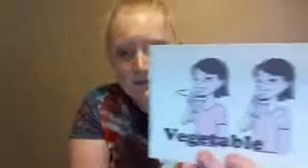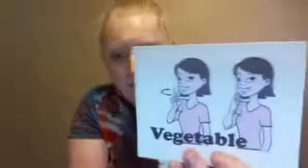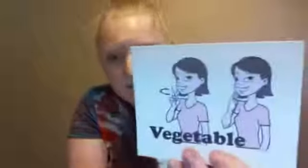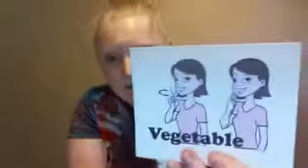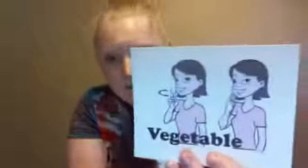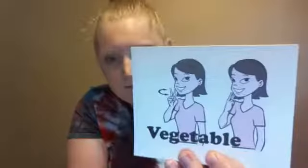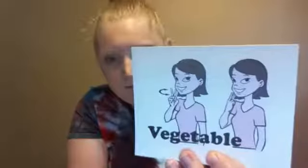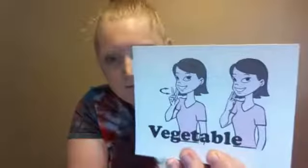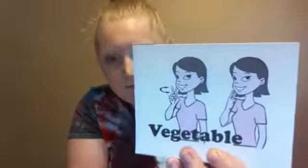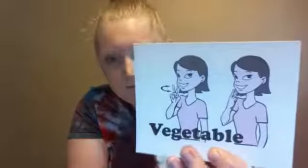vegetable.